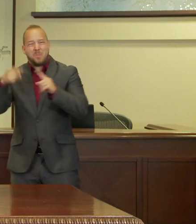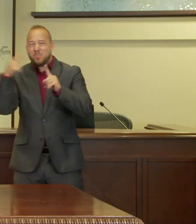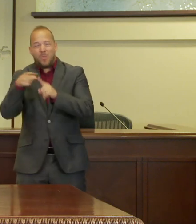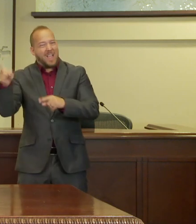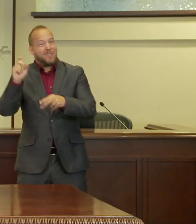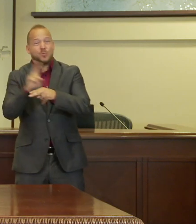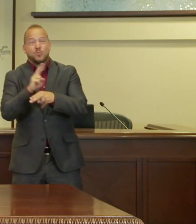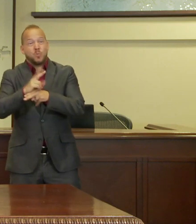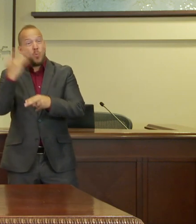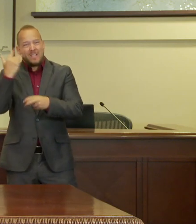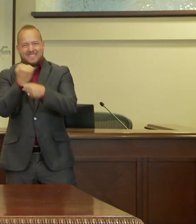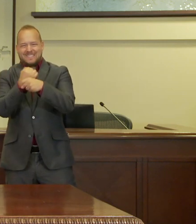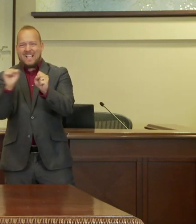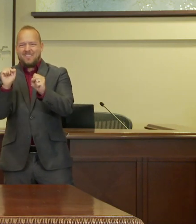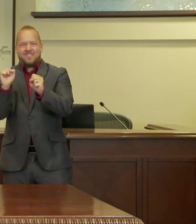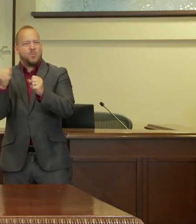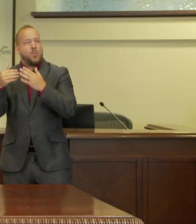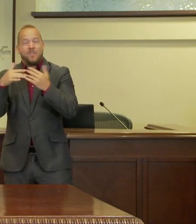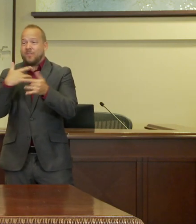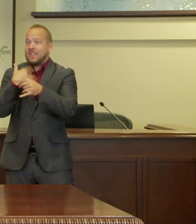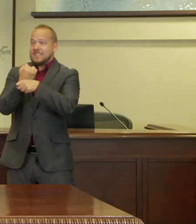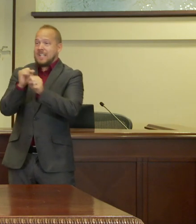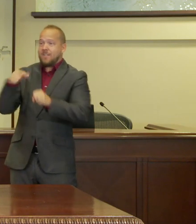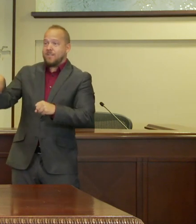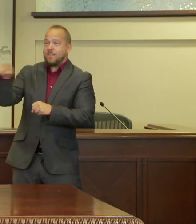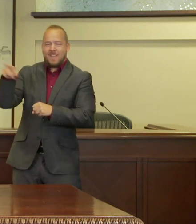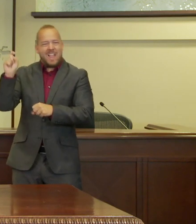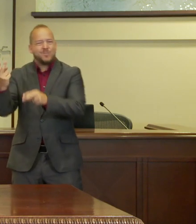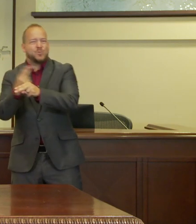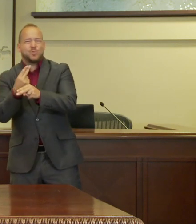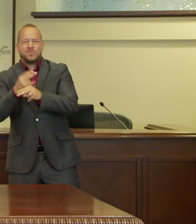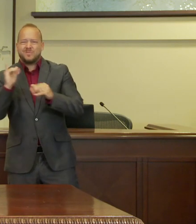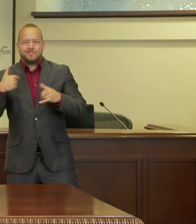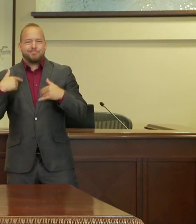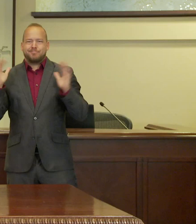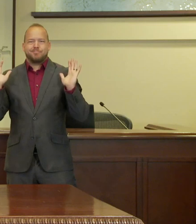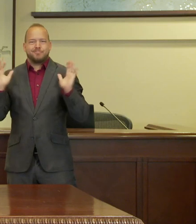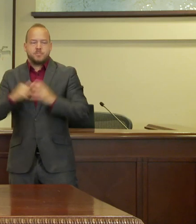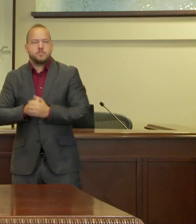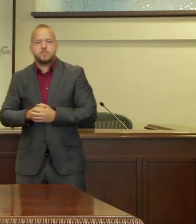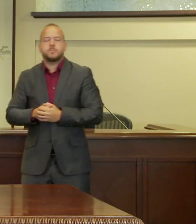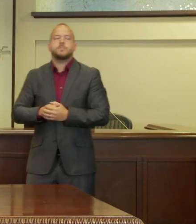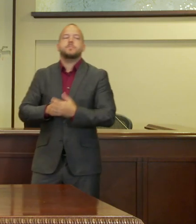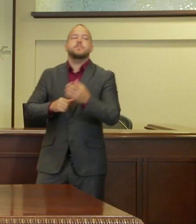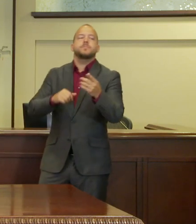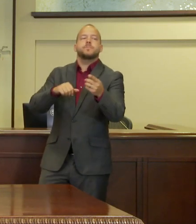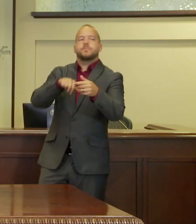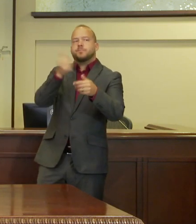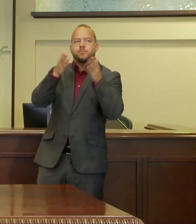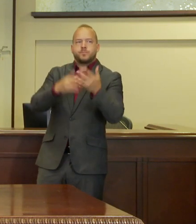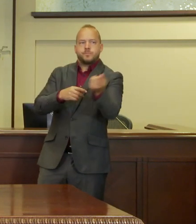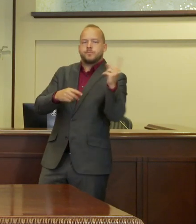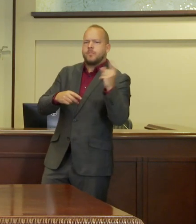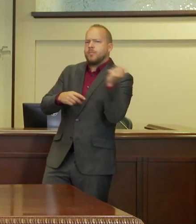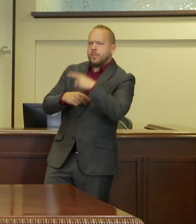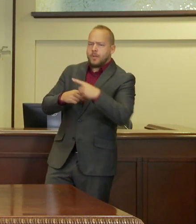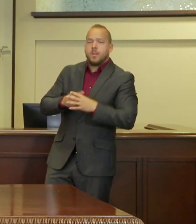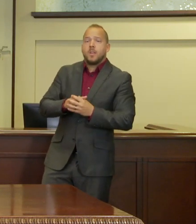safely? Okay, any other questions? Yeah. Would you temporarily ban it during the COVID-19 pandemic?